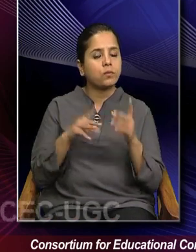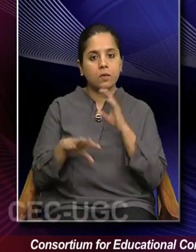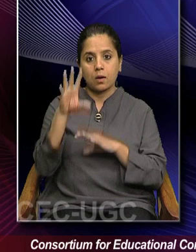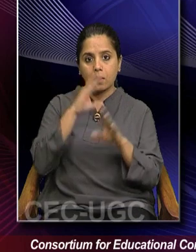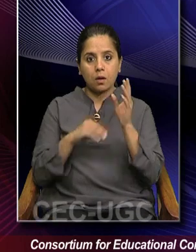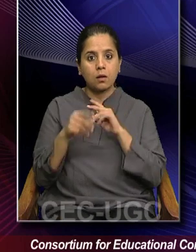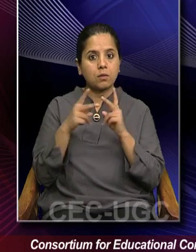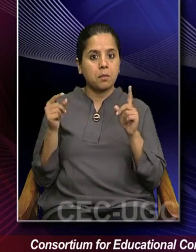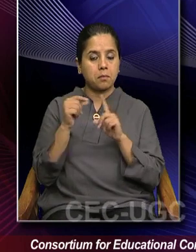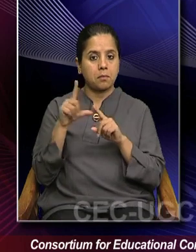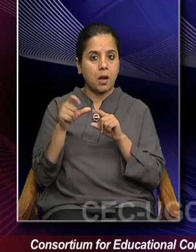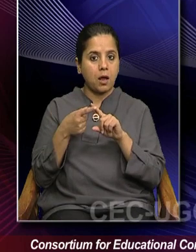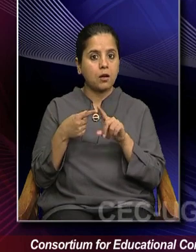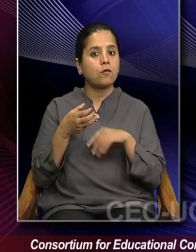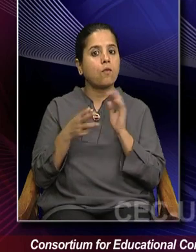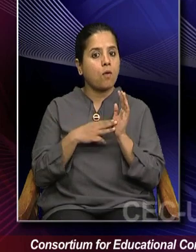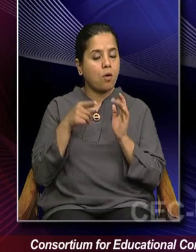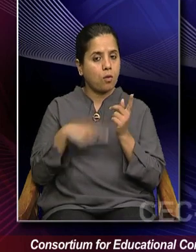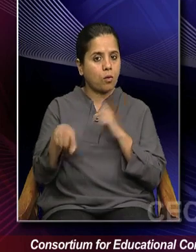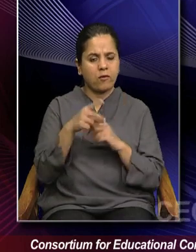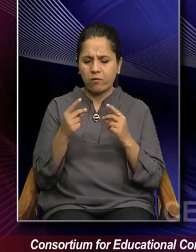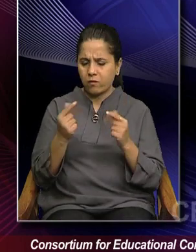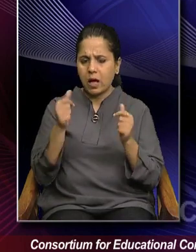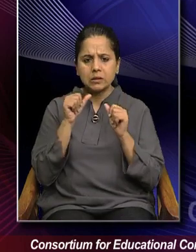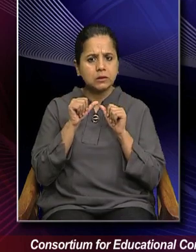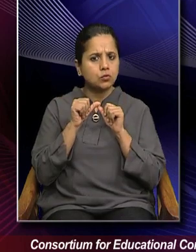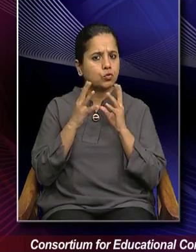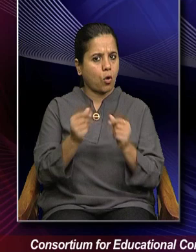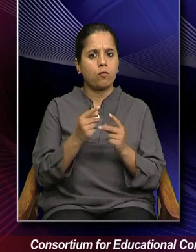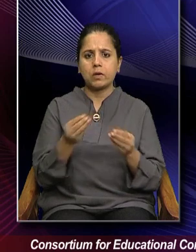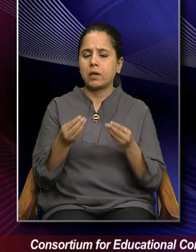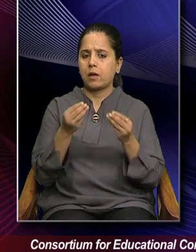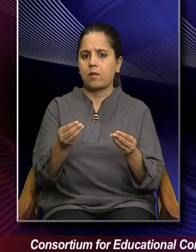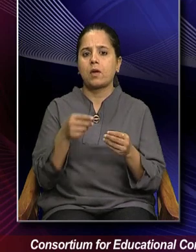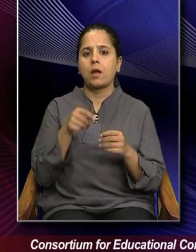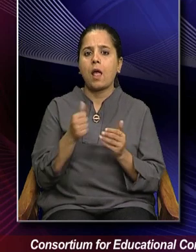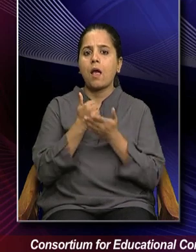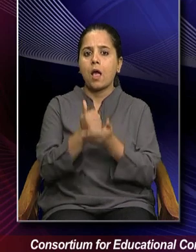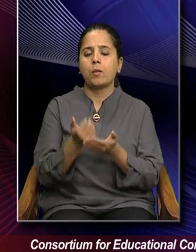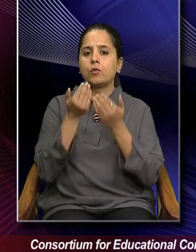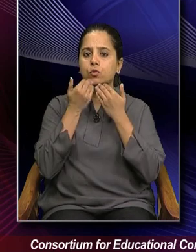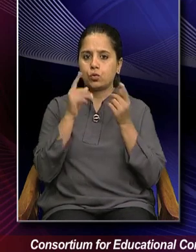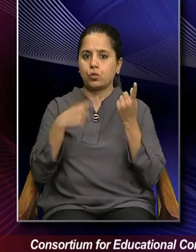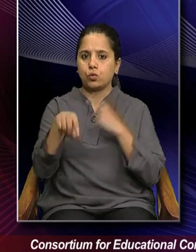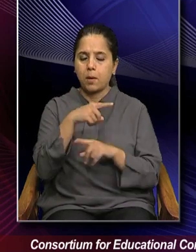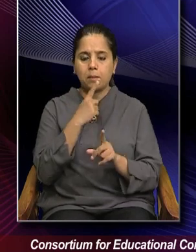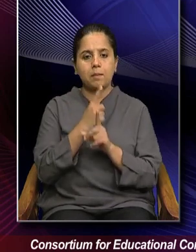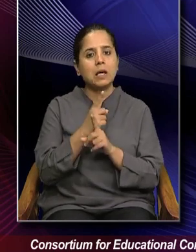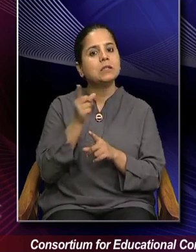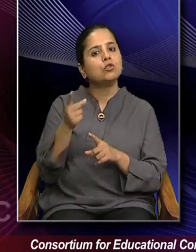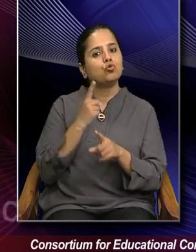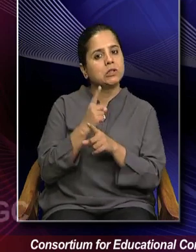learning platforms. It provides the immediate results, helping both the students and the